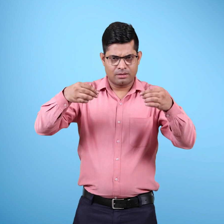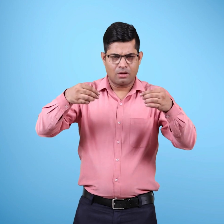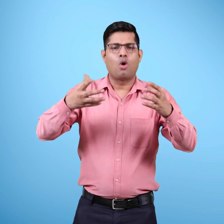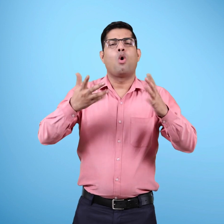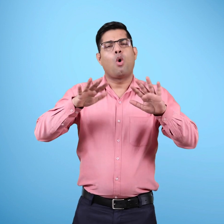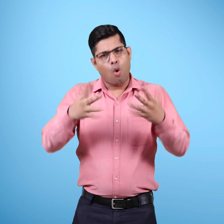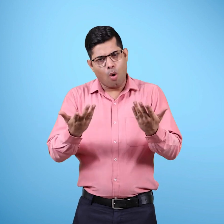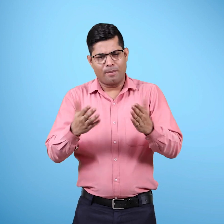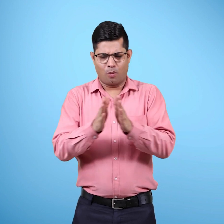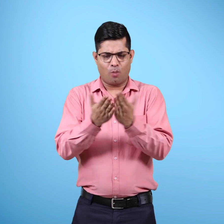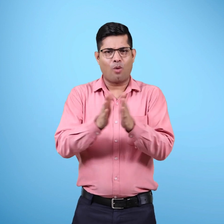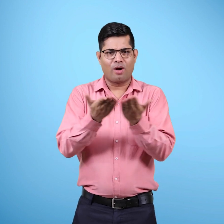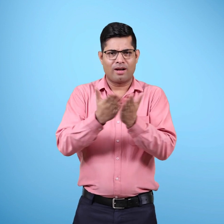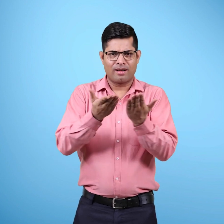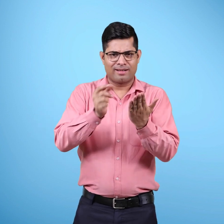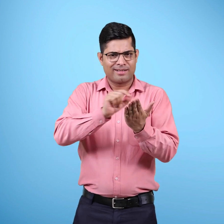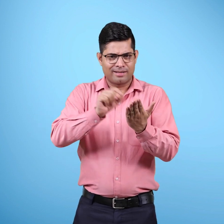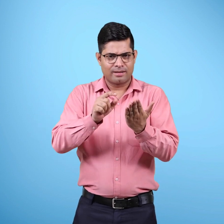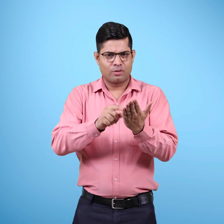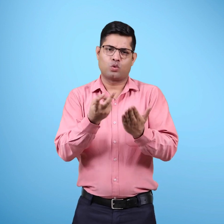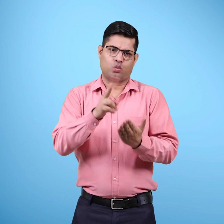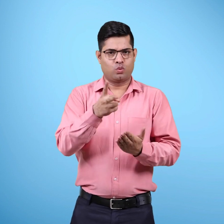Put a leaf under a white sheet of paper